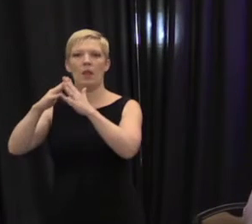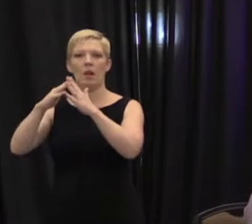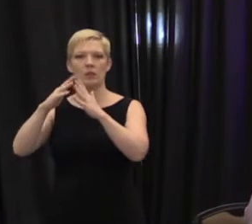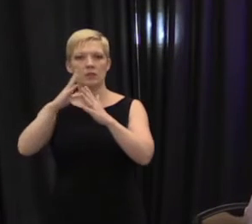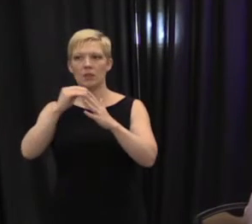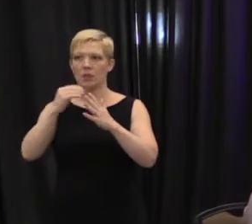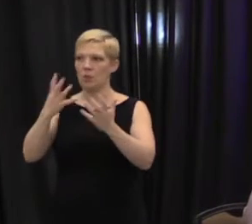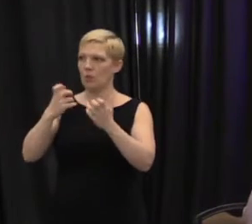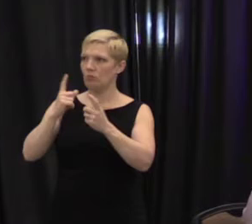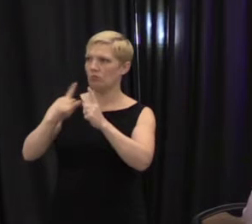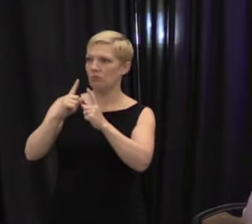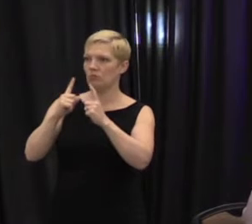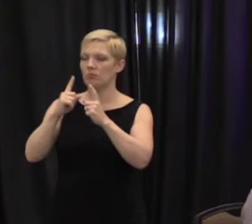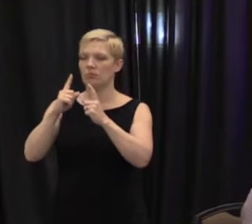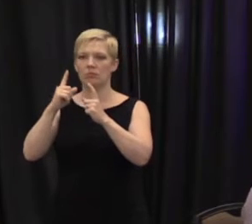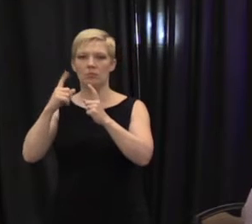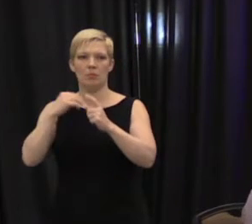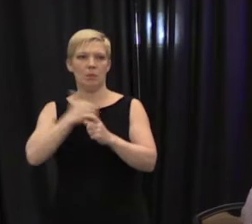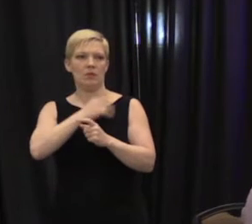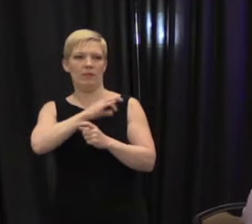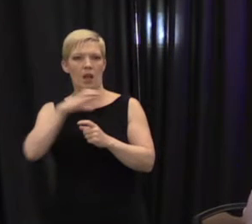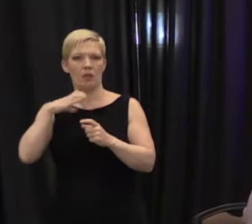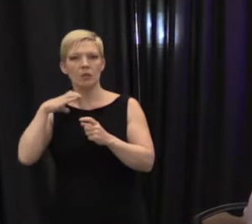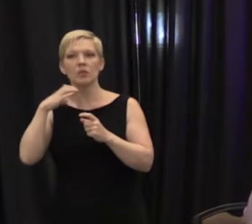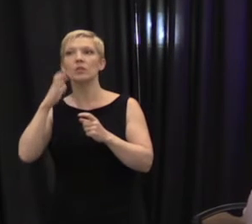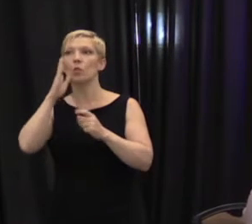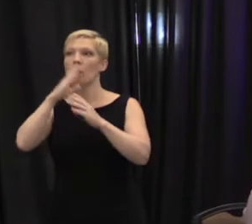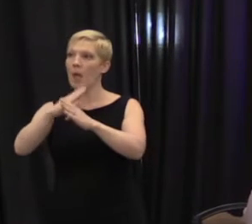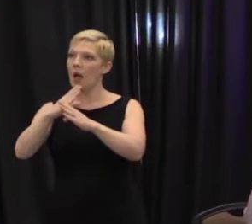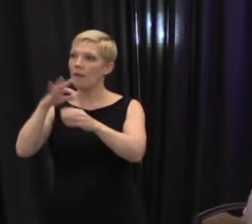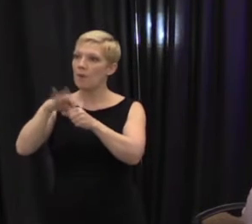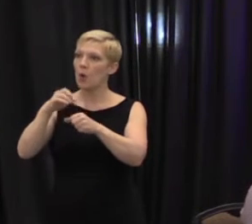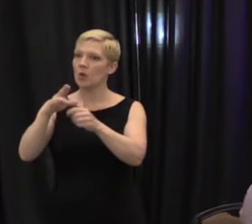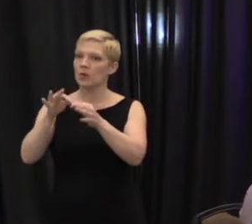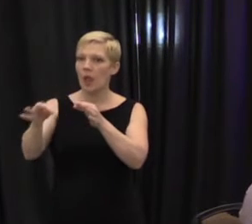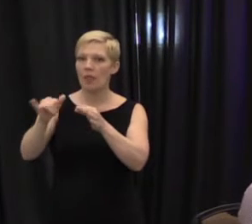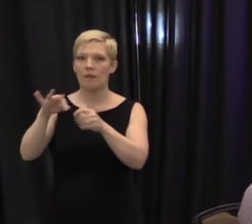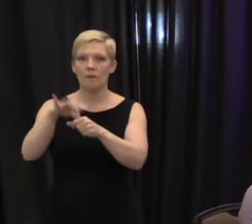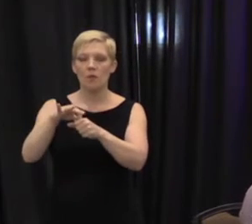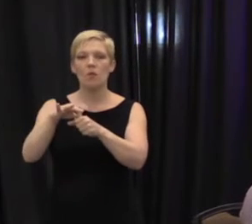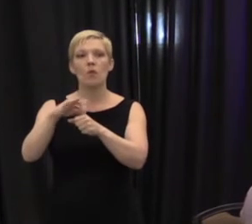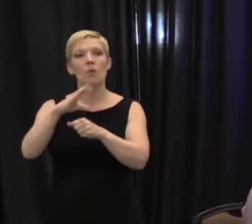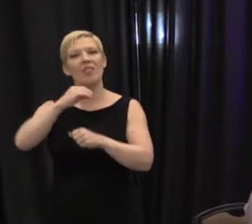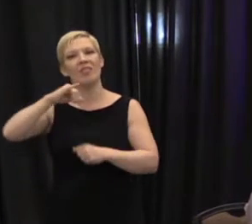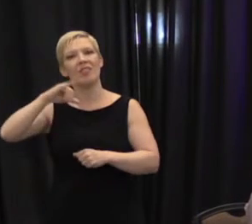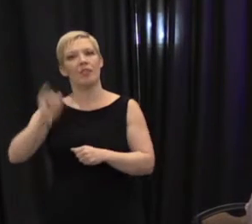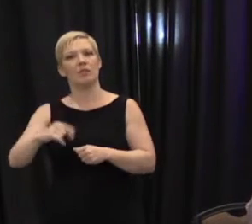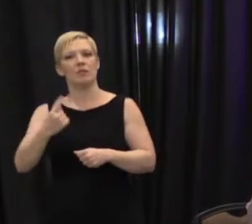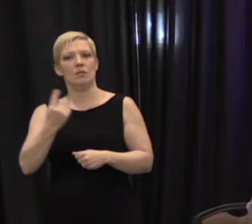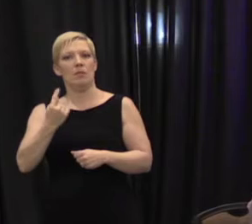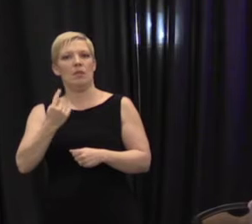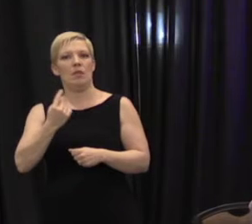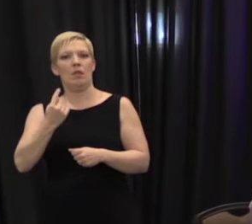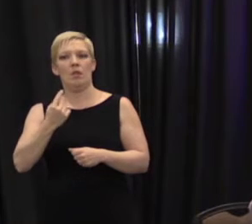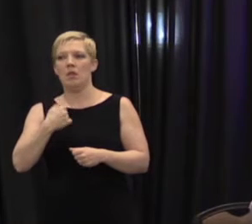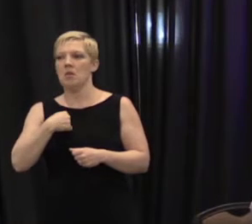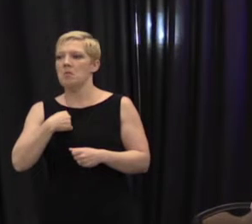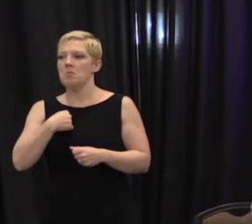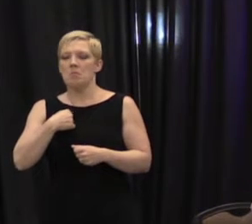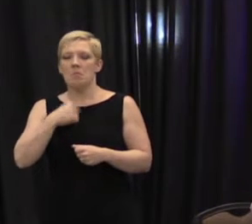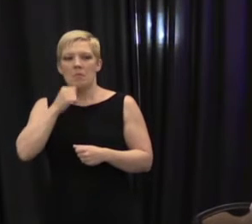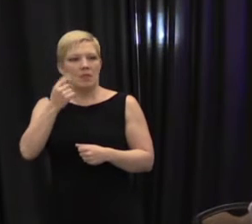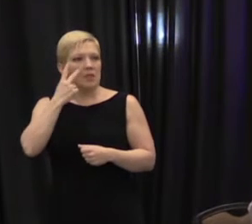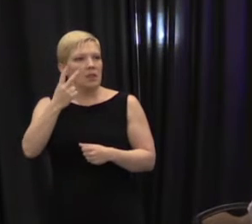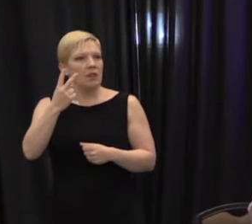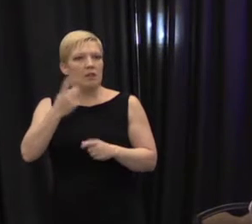talk to members of Congress to make sure that people vote no, to either block a vote or delay a vote. And that's something that I haven't seen from many other